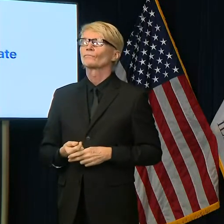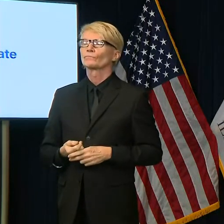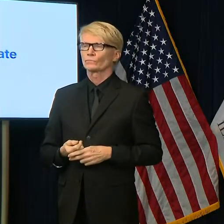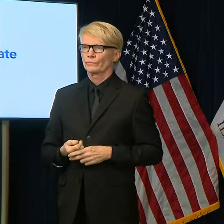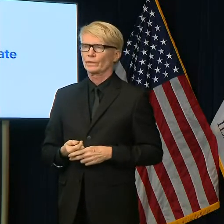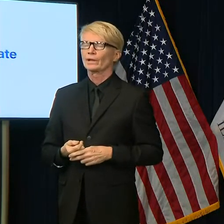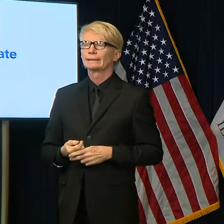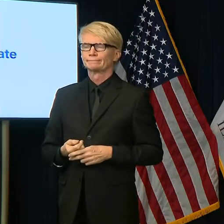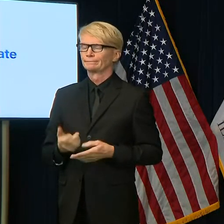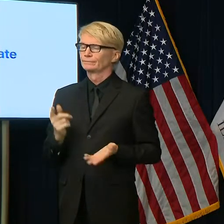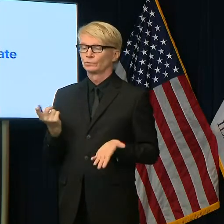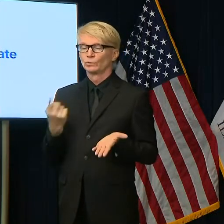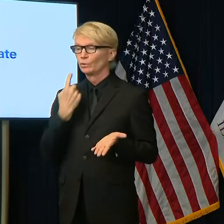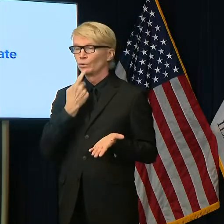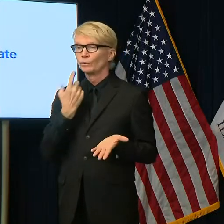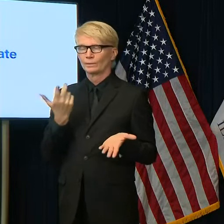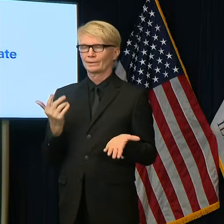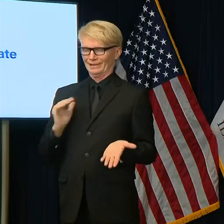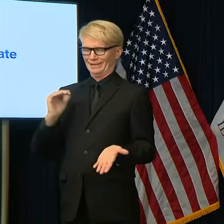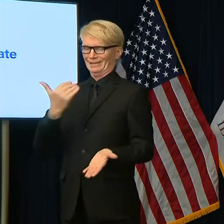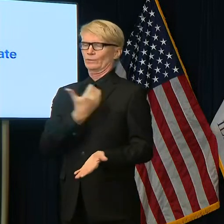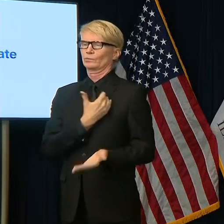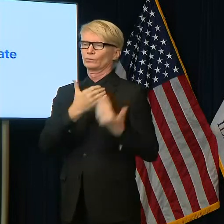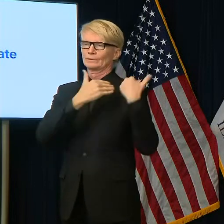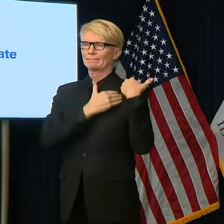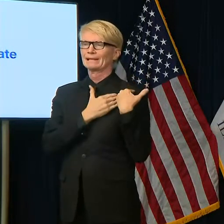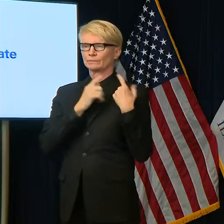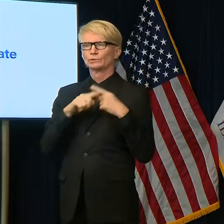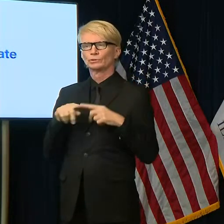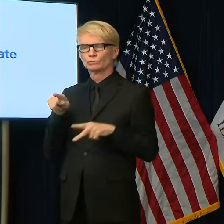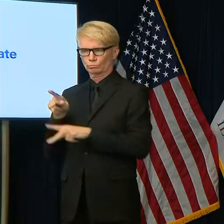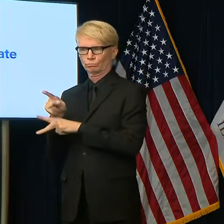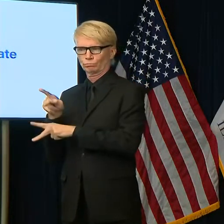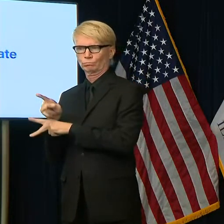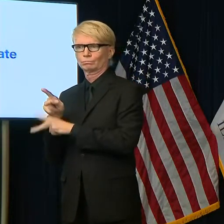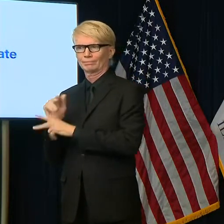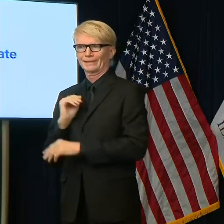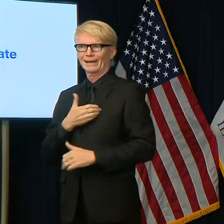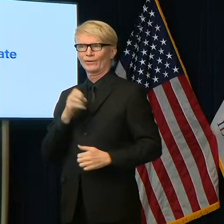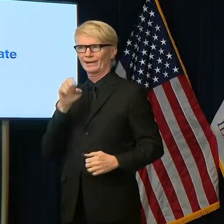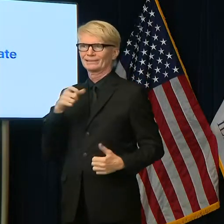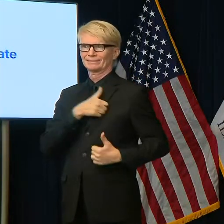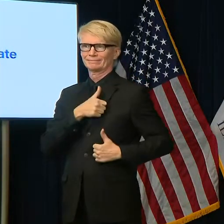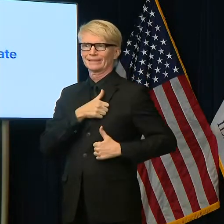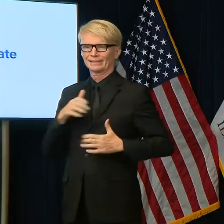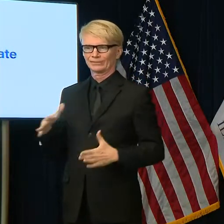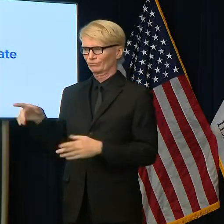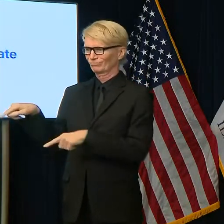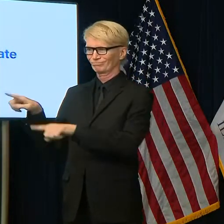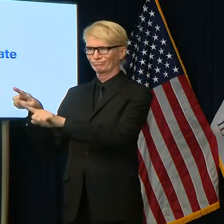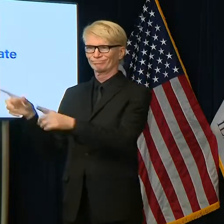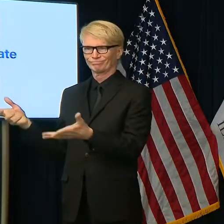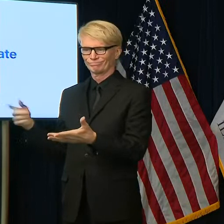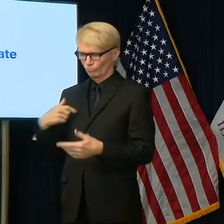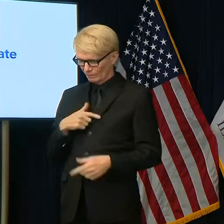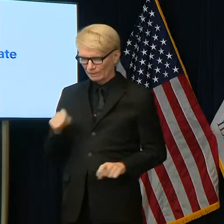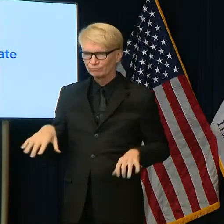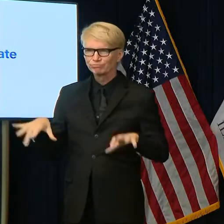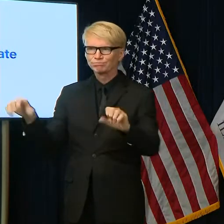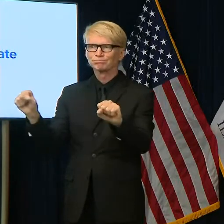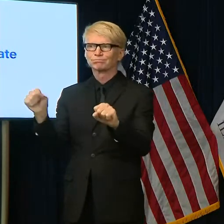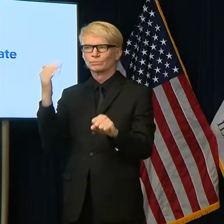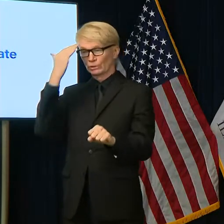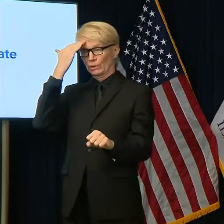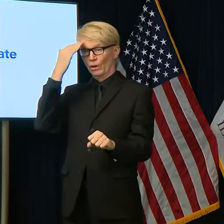our responsibility to take care of these veterans, there's no doubt about it, and to act as quickly as we can when we know